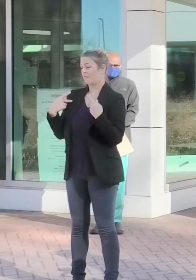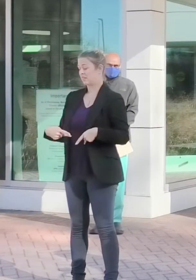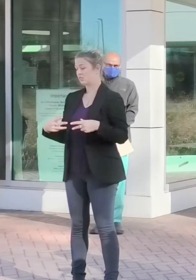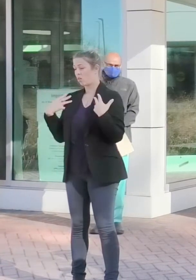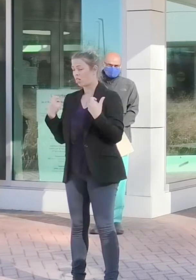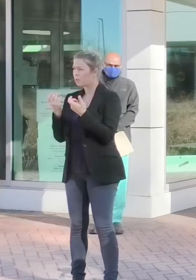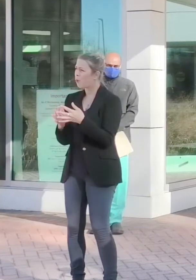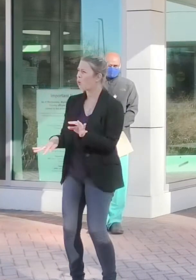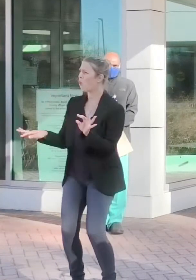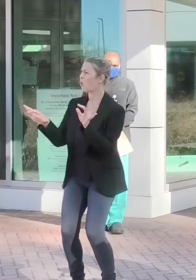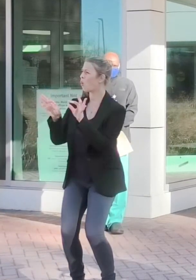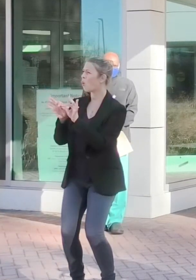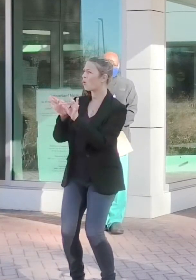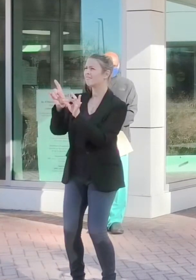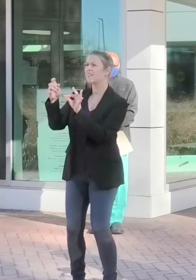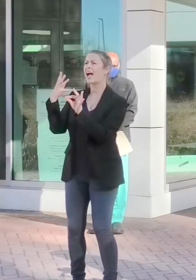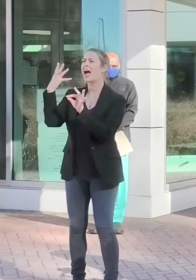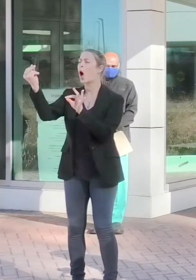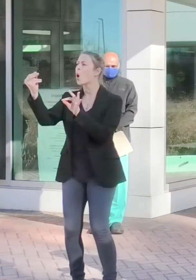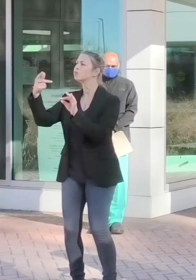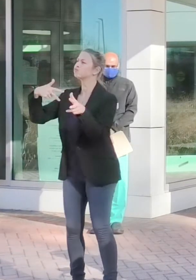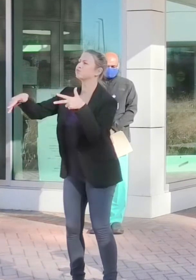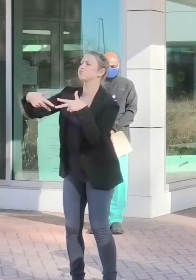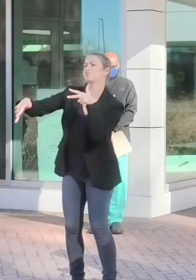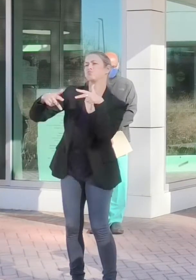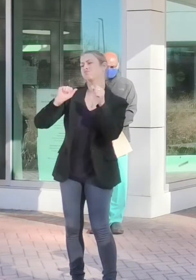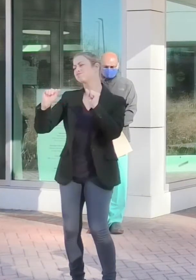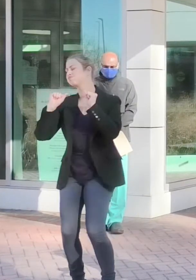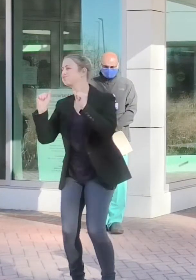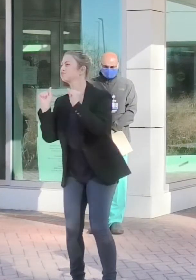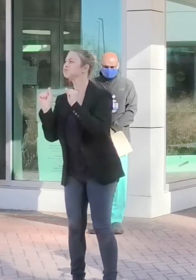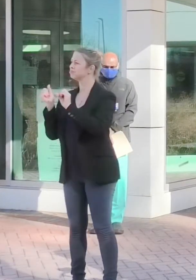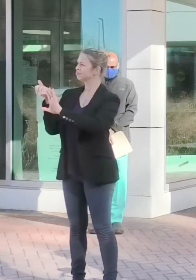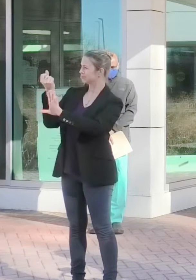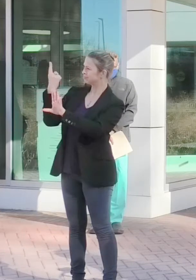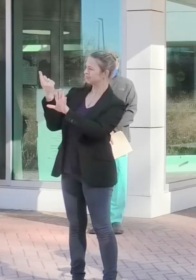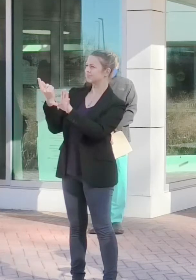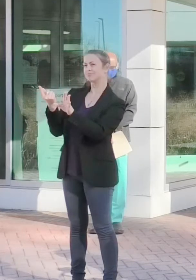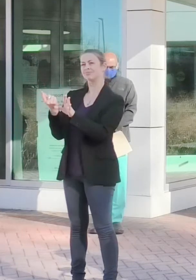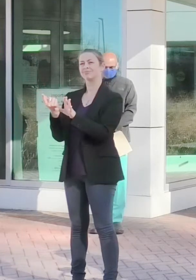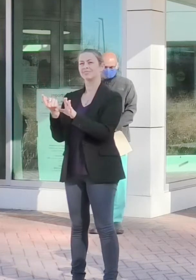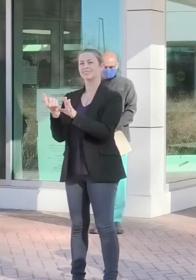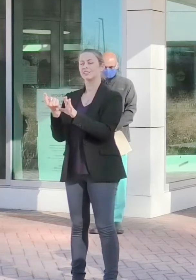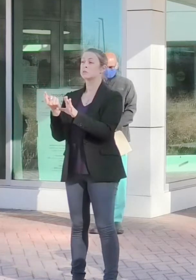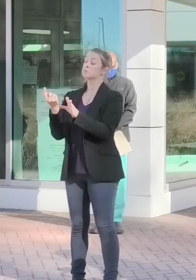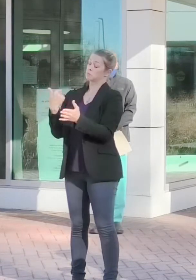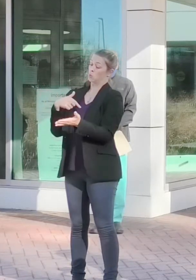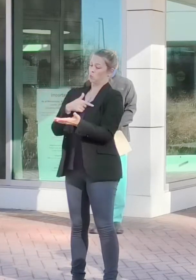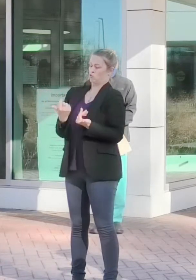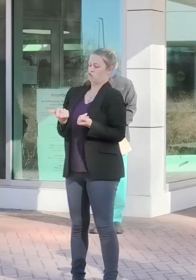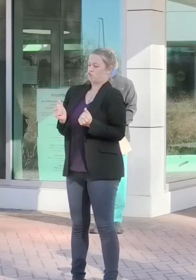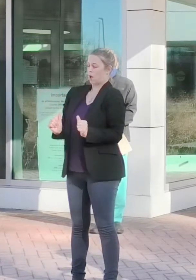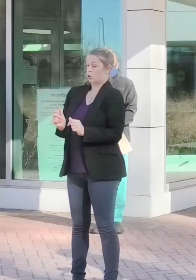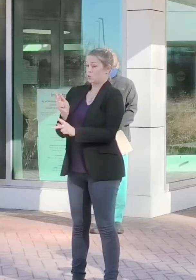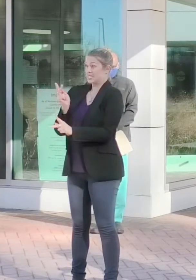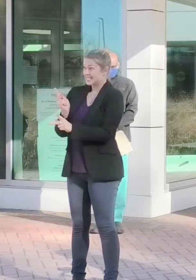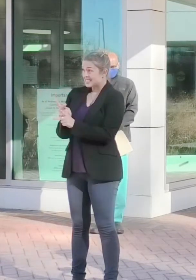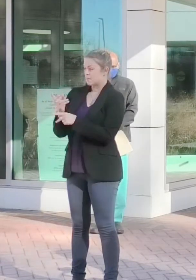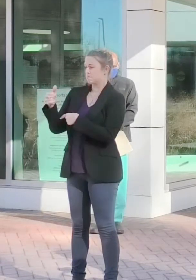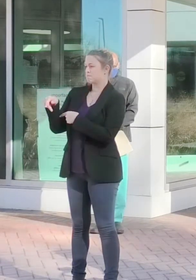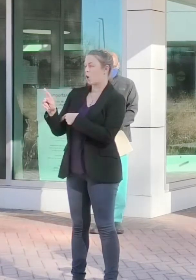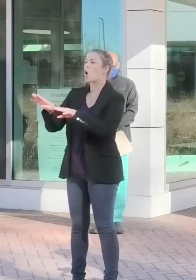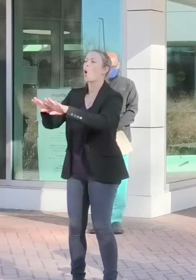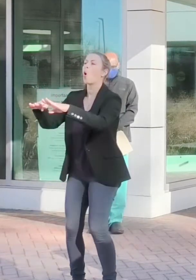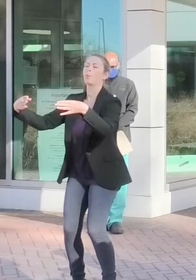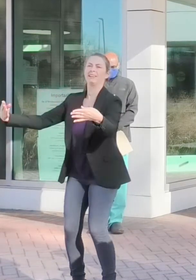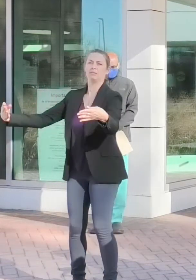being outdoors brings. Our department is doing everything we can to help keep this opportunity